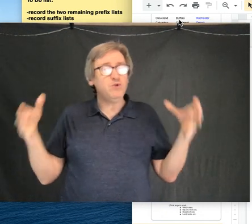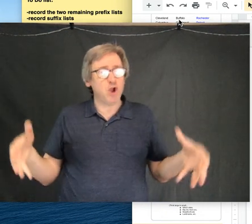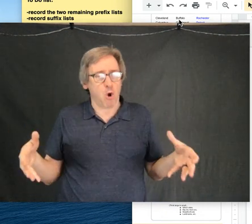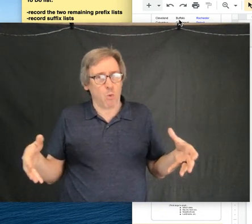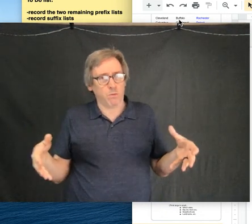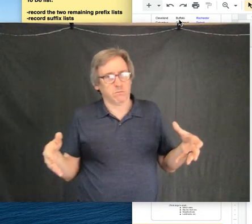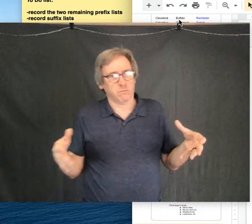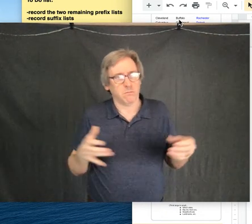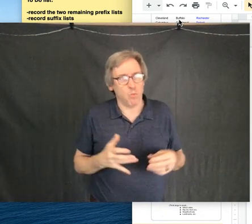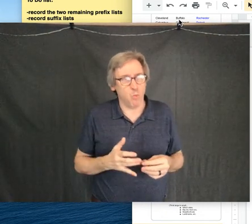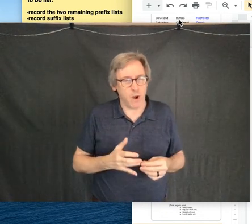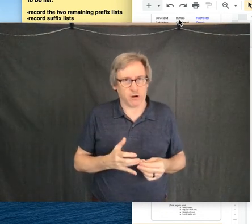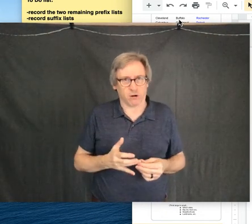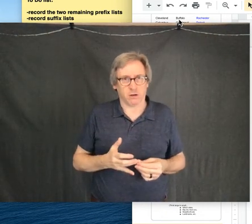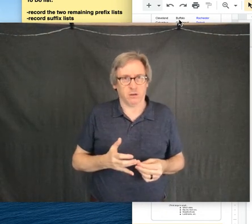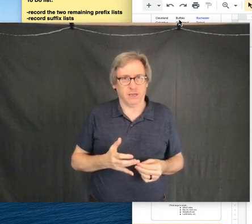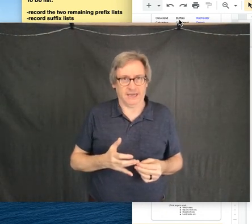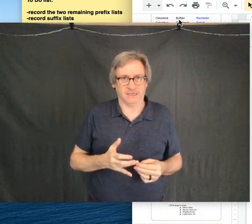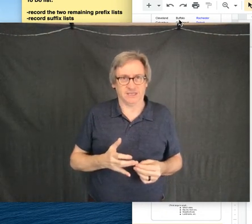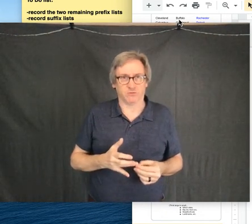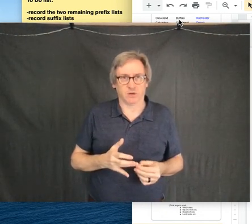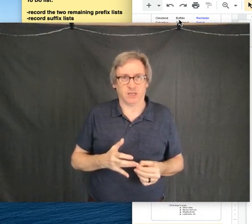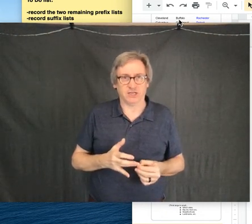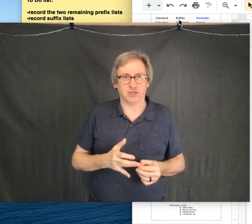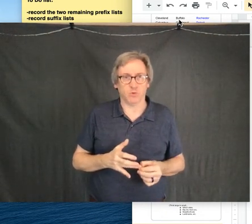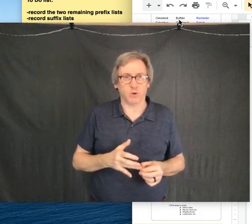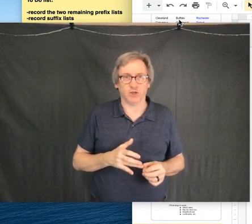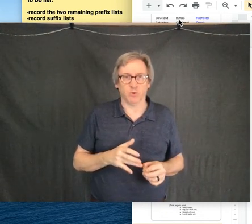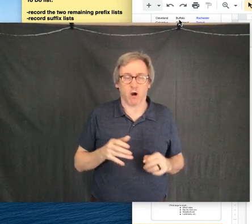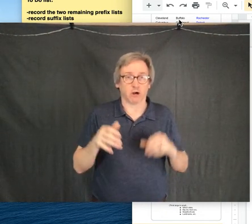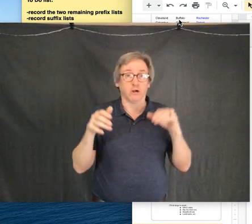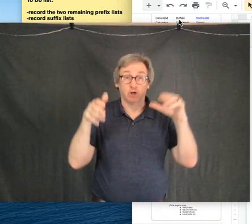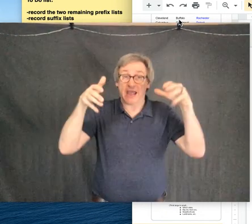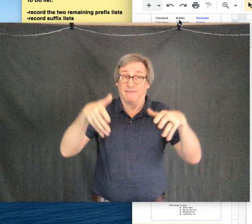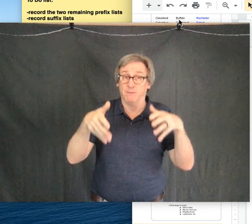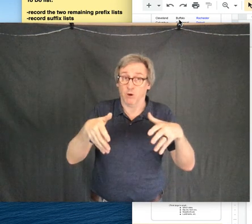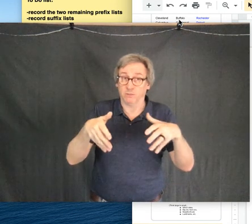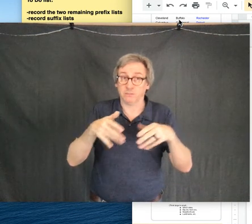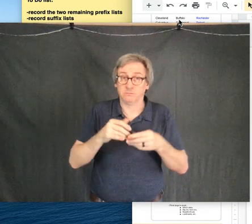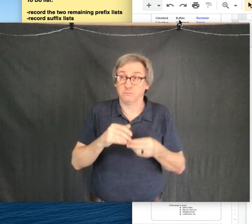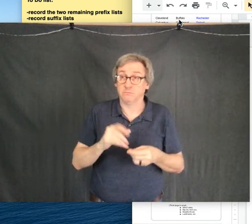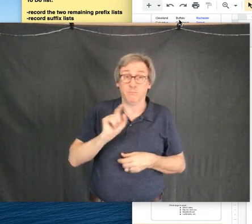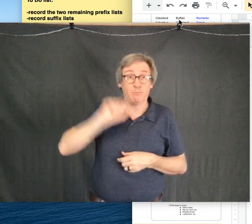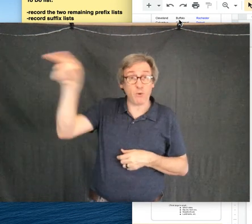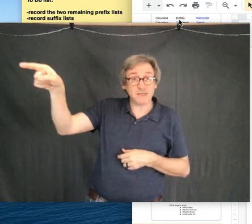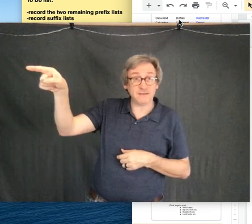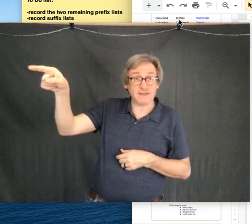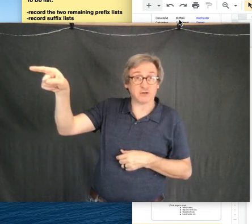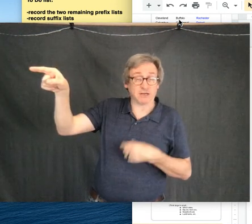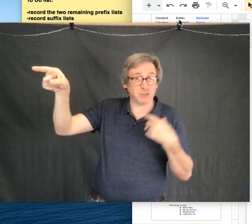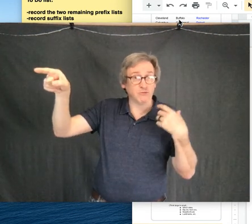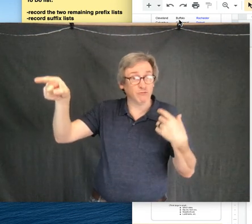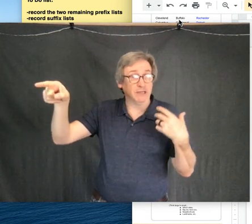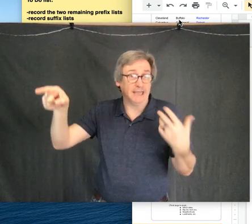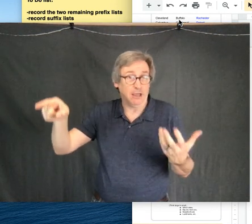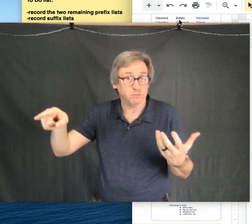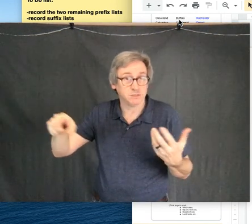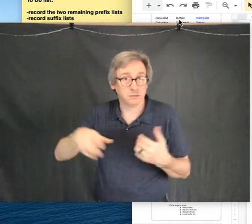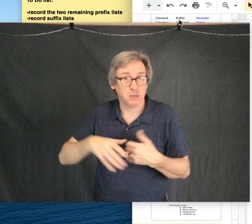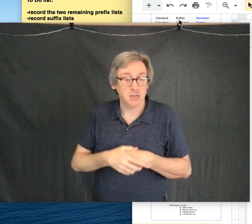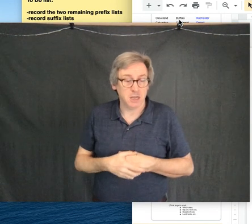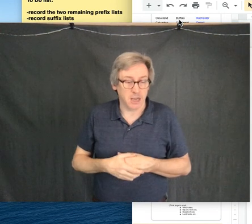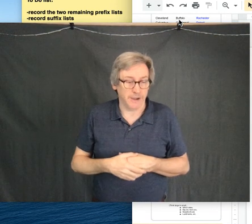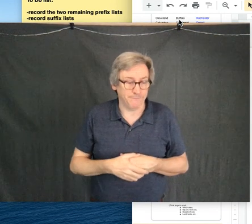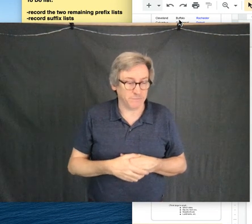If you know where it is in relation to where you are at the moment, pointing in that direction really